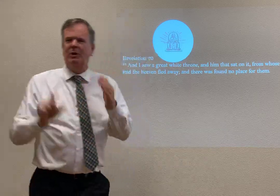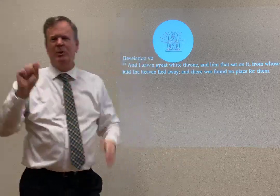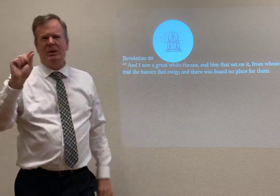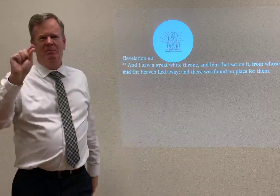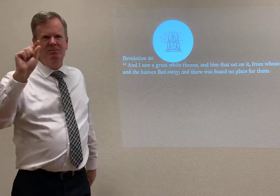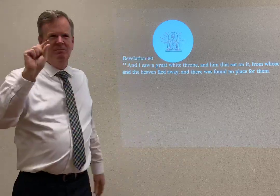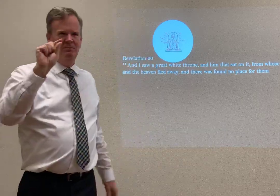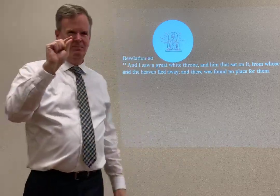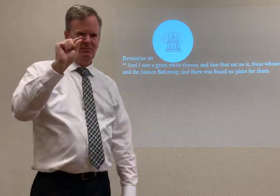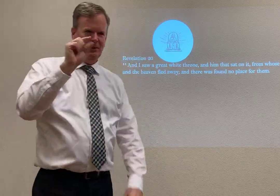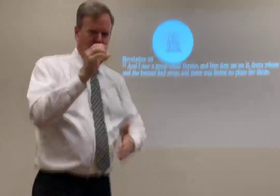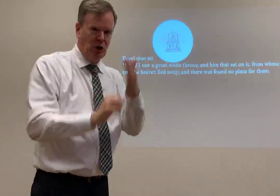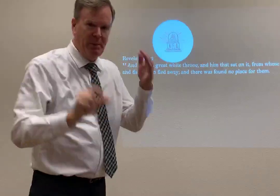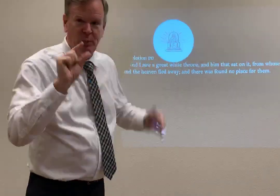down to the end.